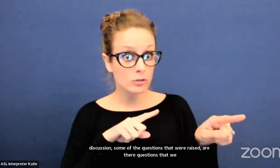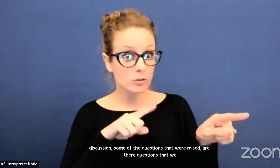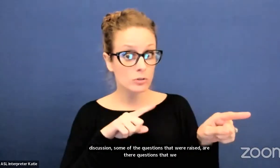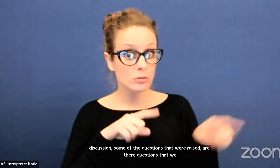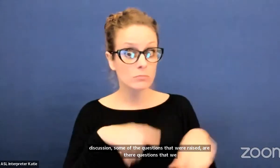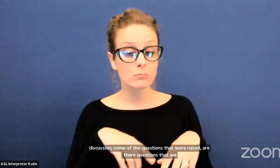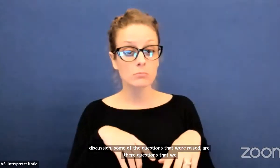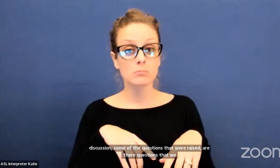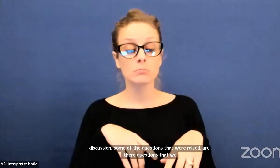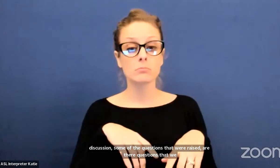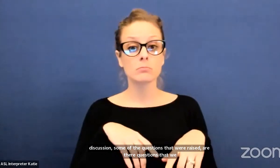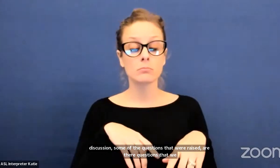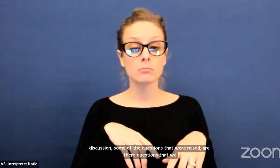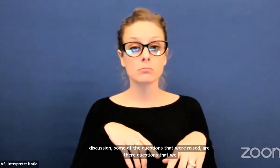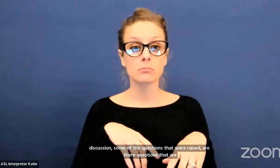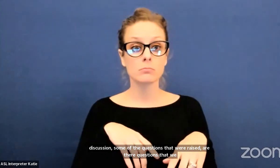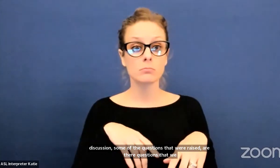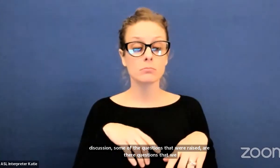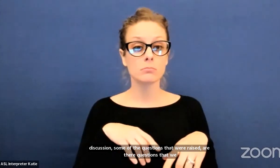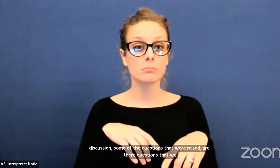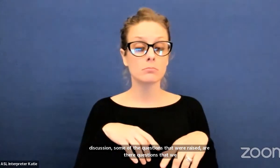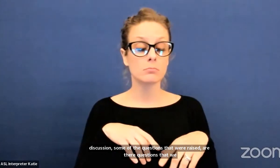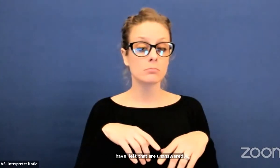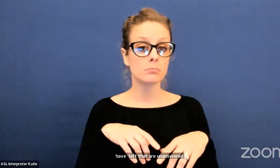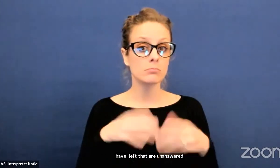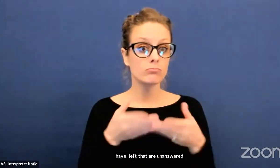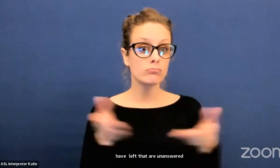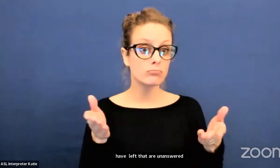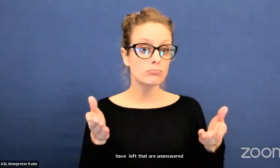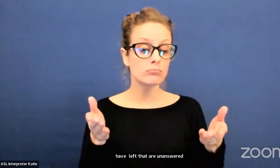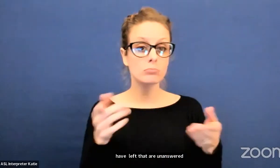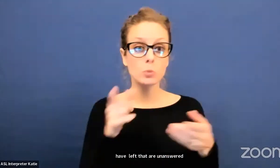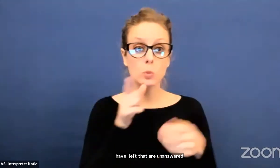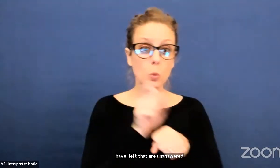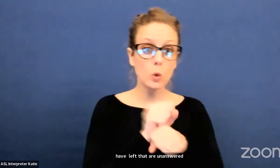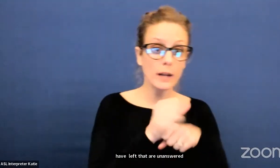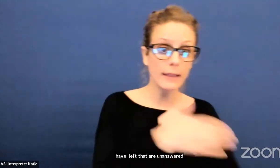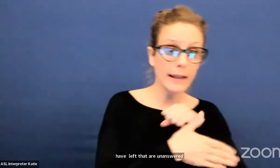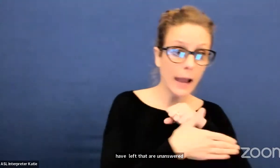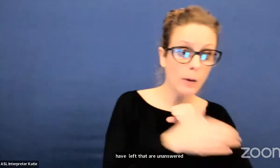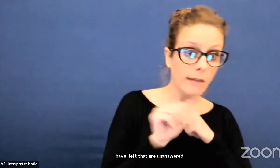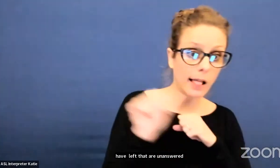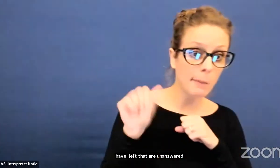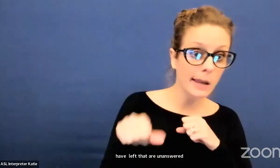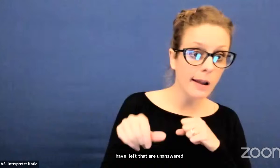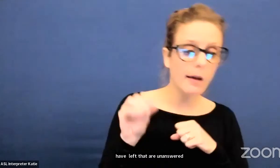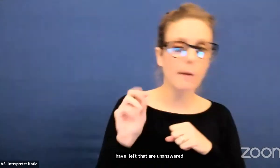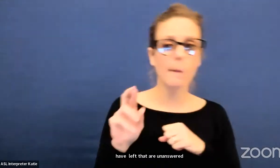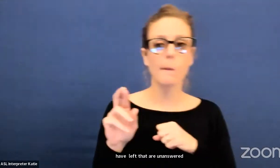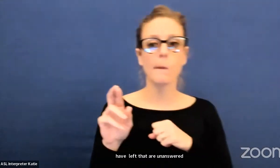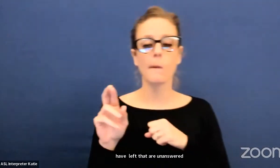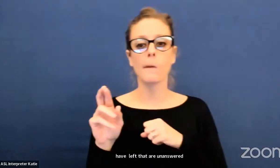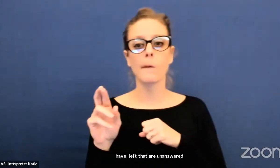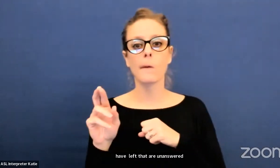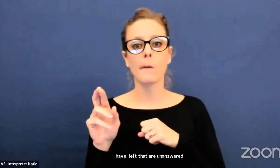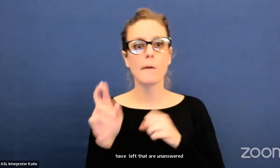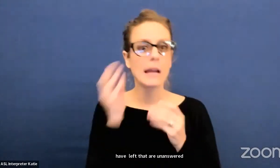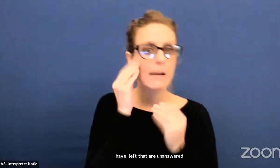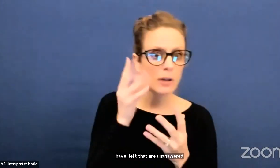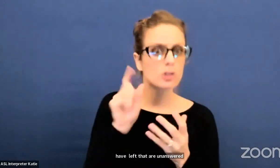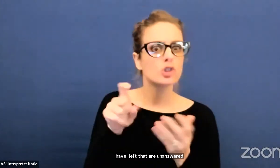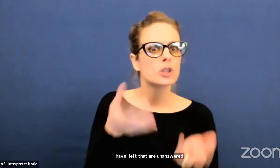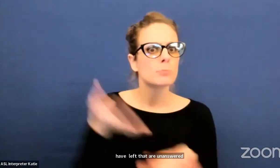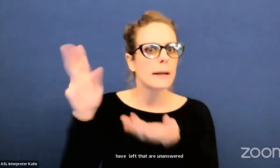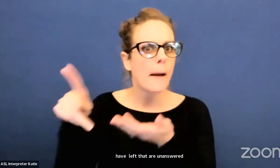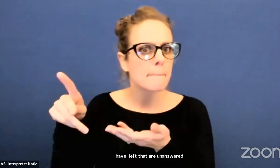unanswered for folks at the county level that we can, or that we think would be useful to raise